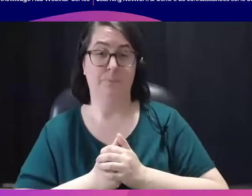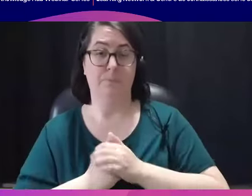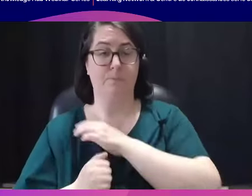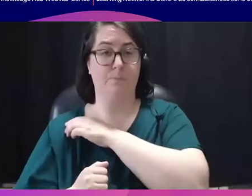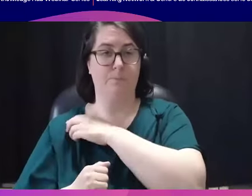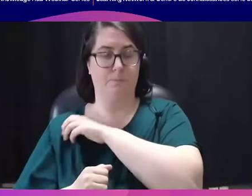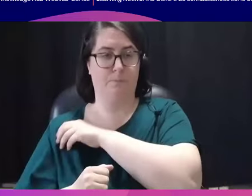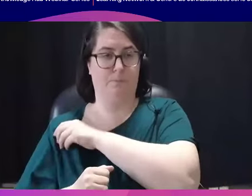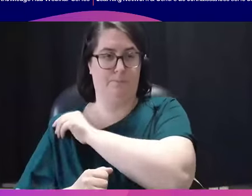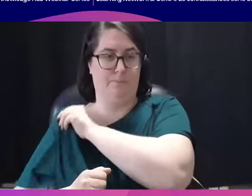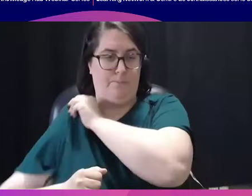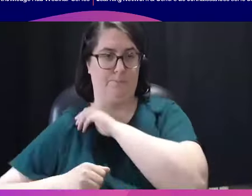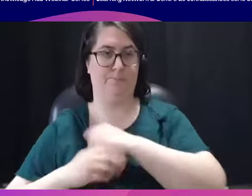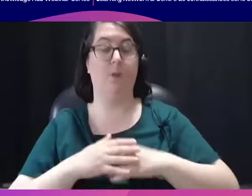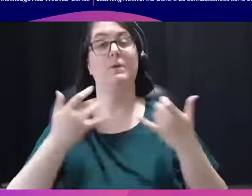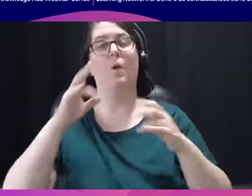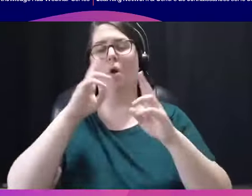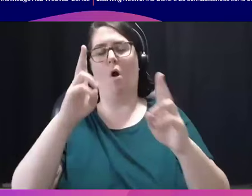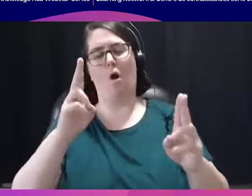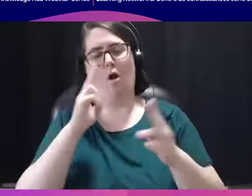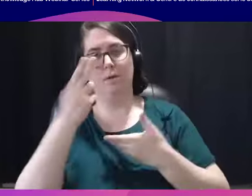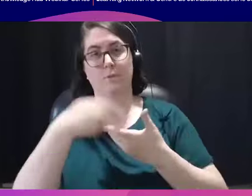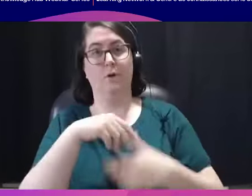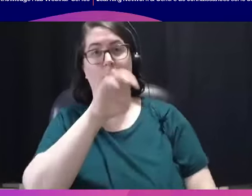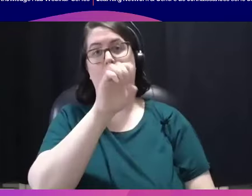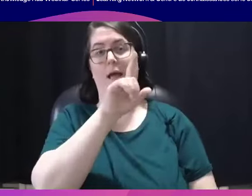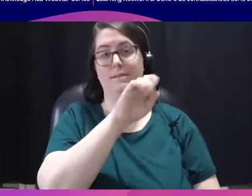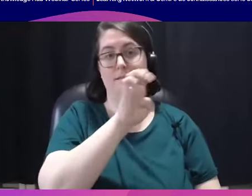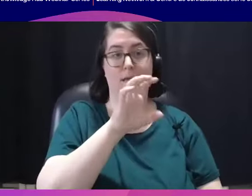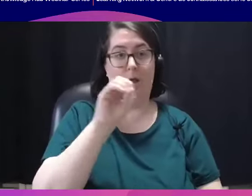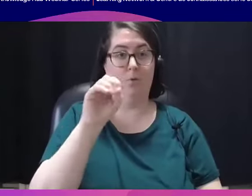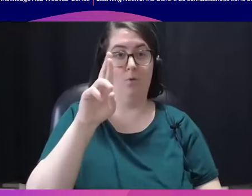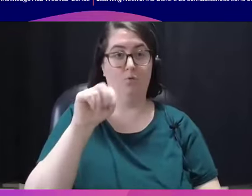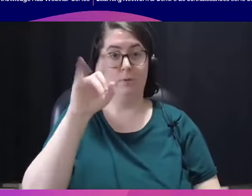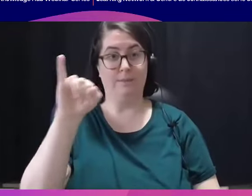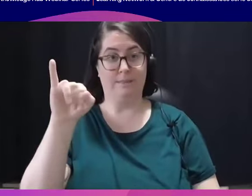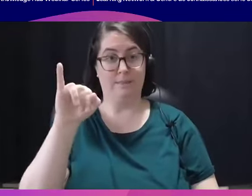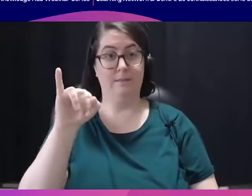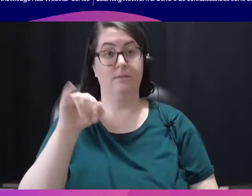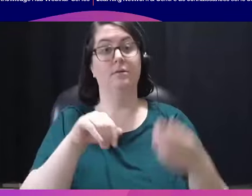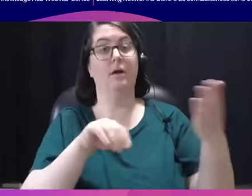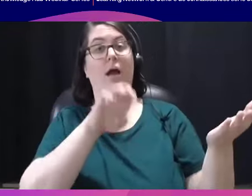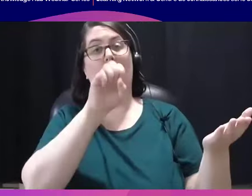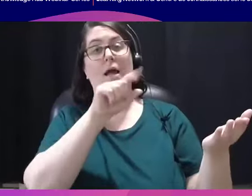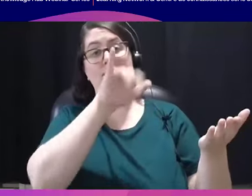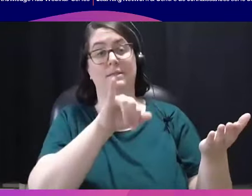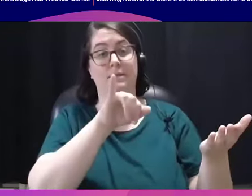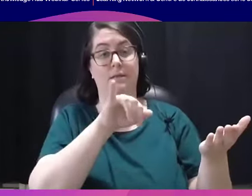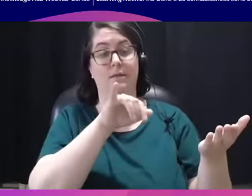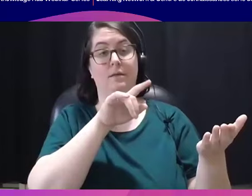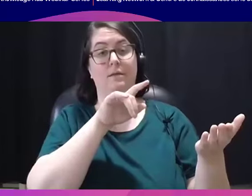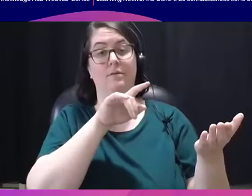So today we are really honored to be joined by Esli and Ruxi. Esli is a PhD in political science at